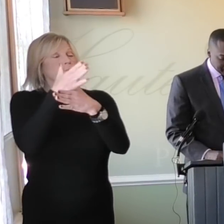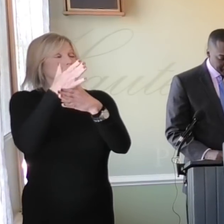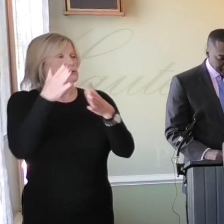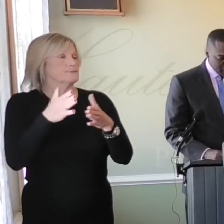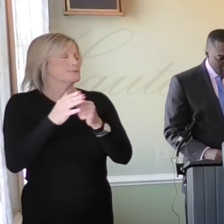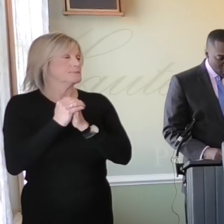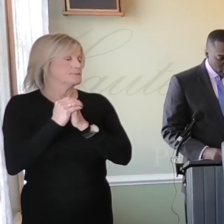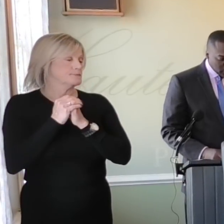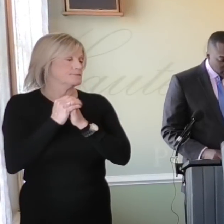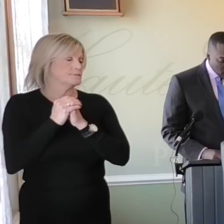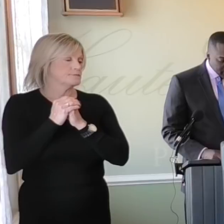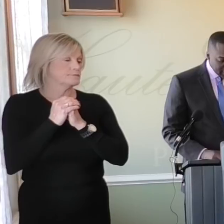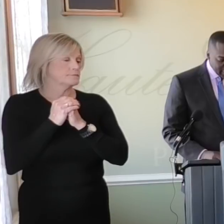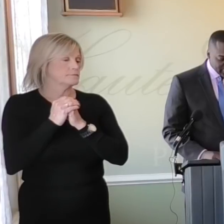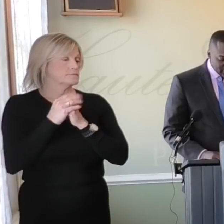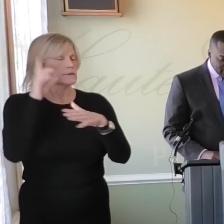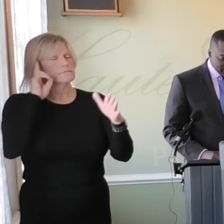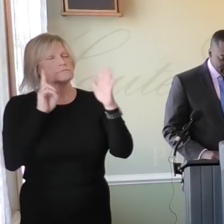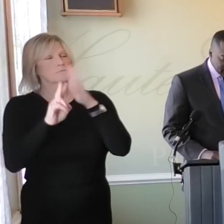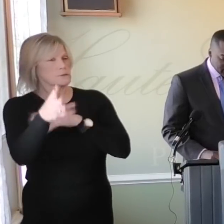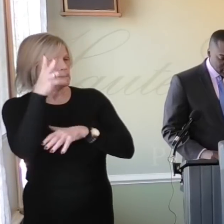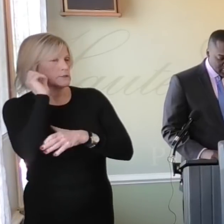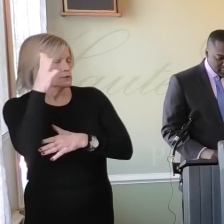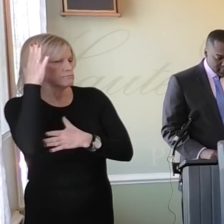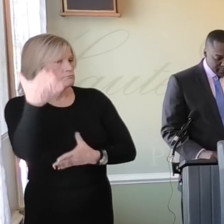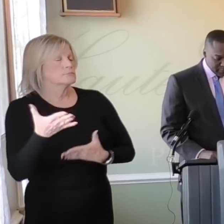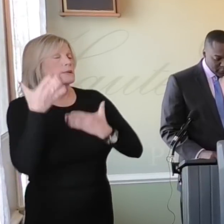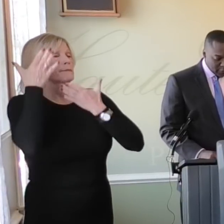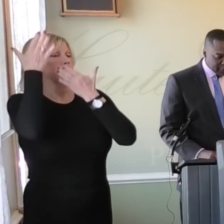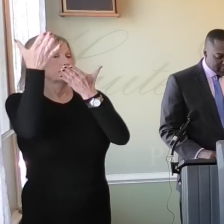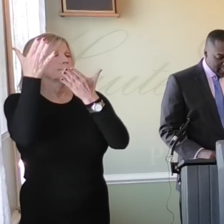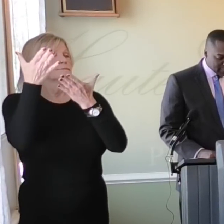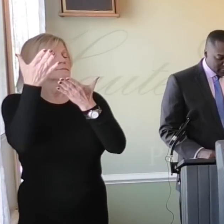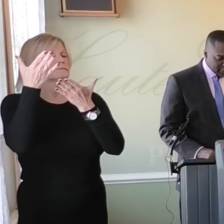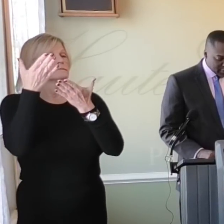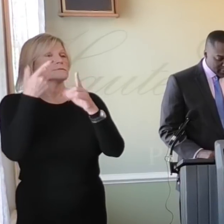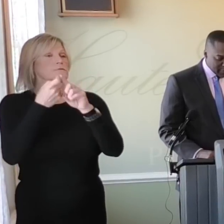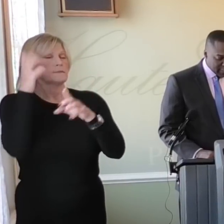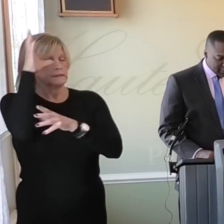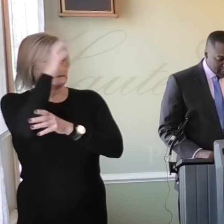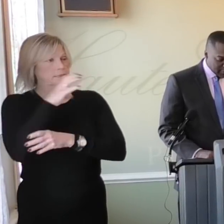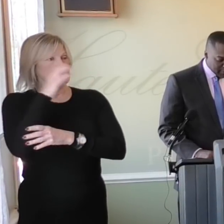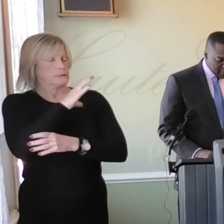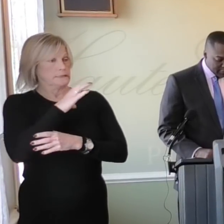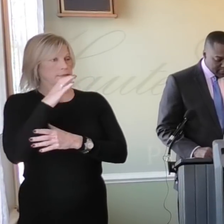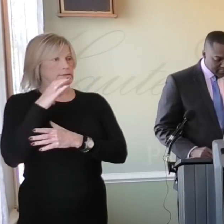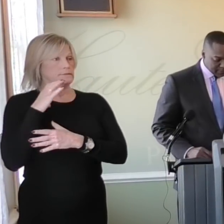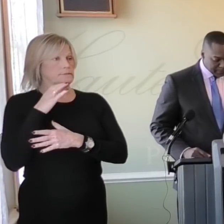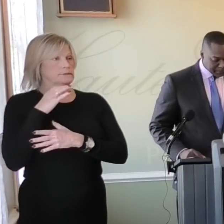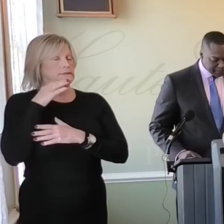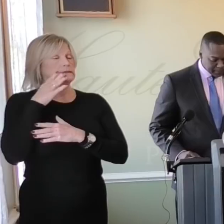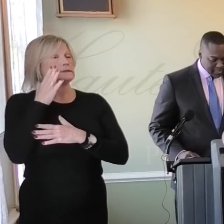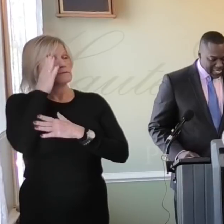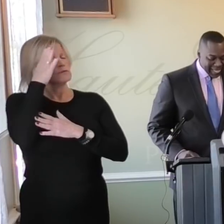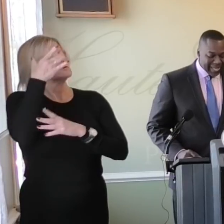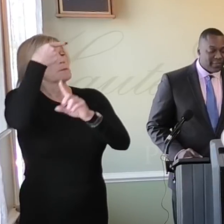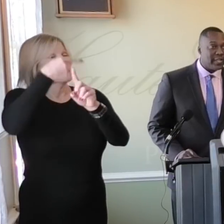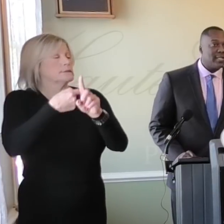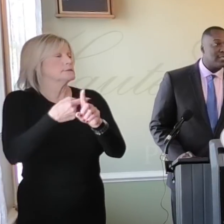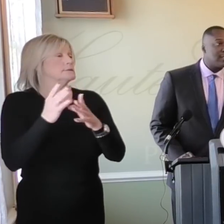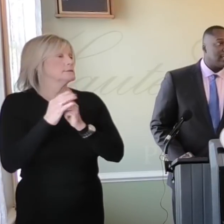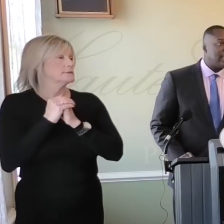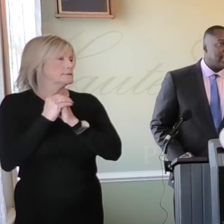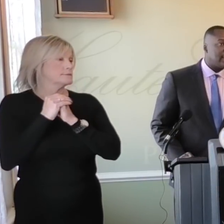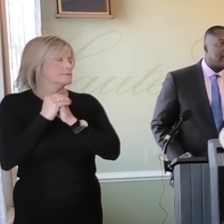Partnership. We look forward to hearing their recommendations from this exploration committee in the coming months.